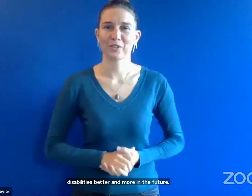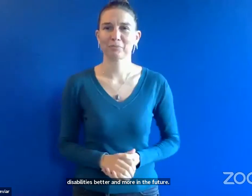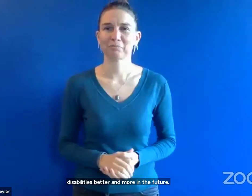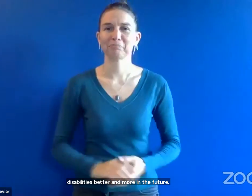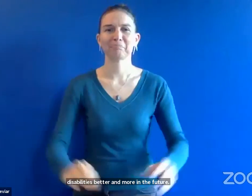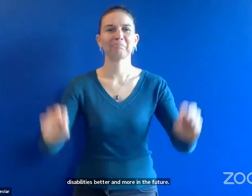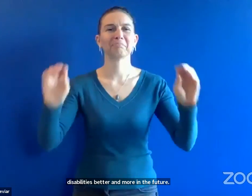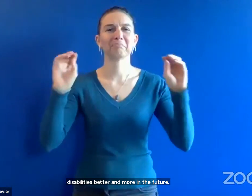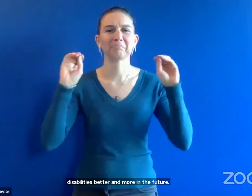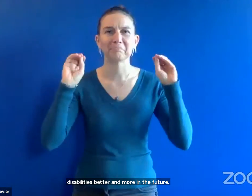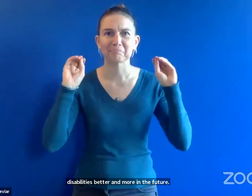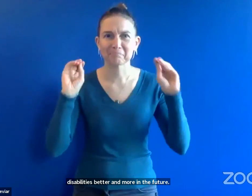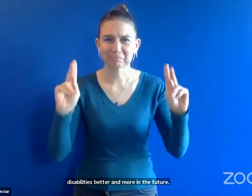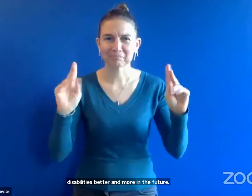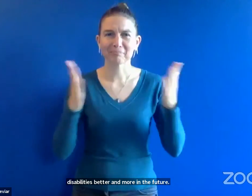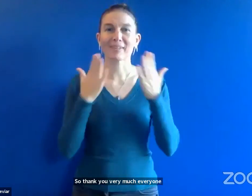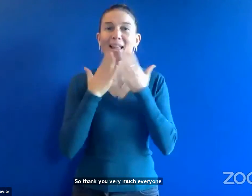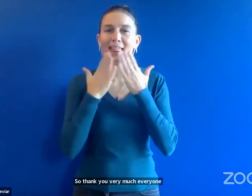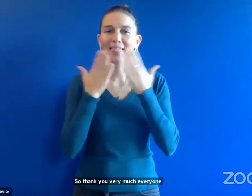everyone for